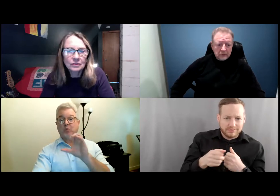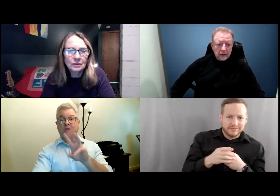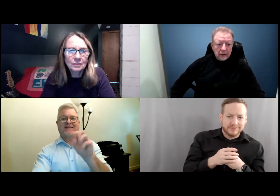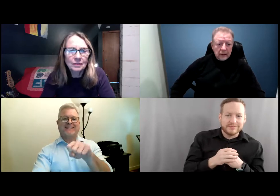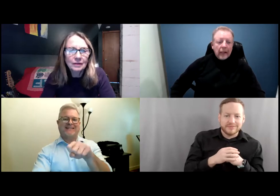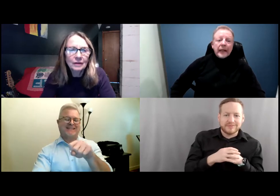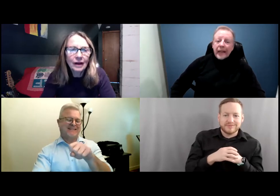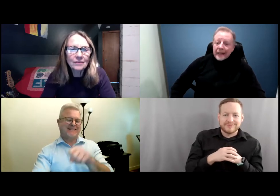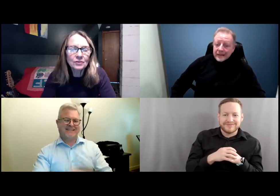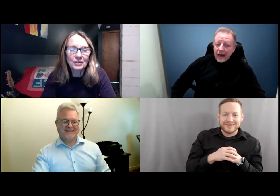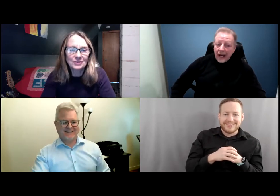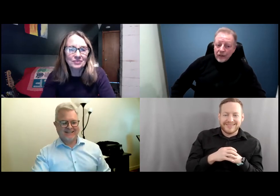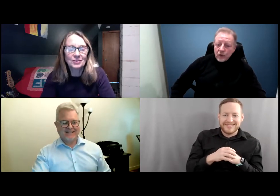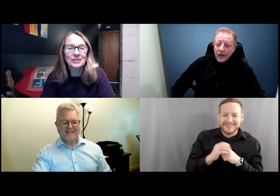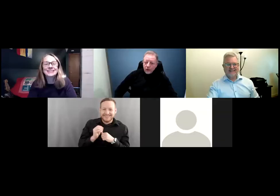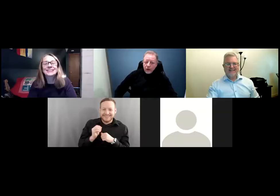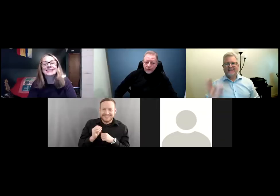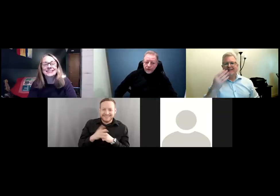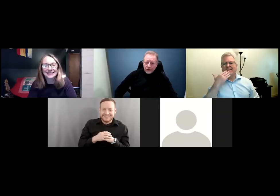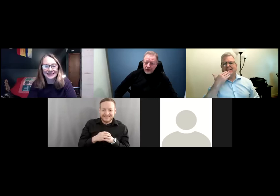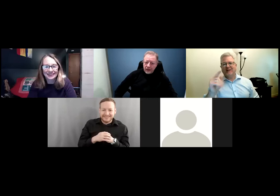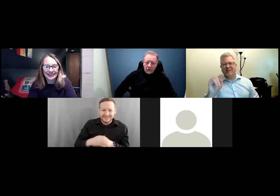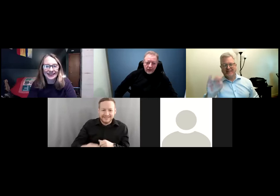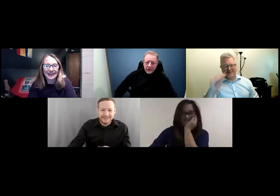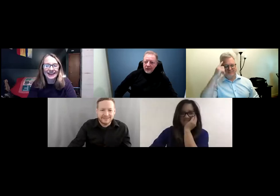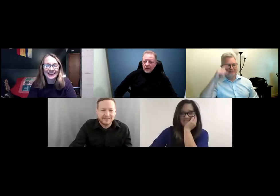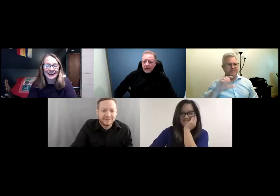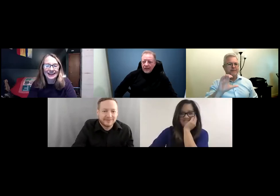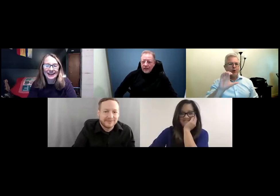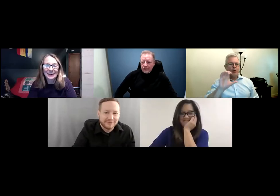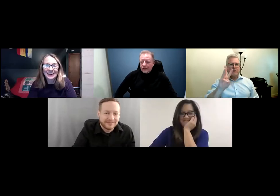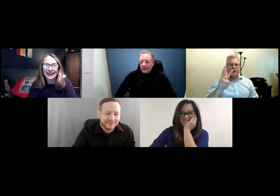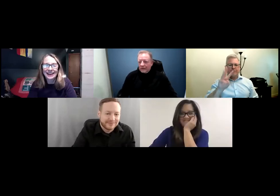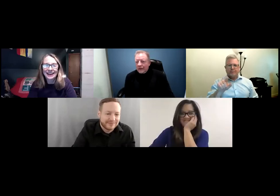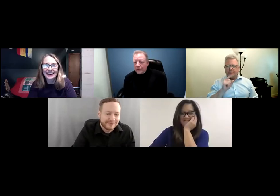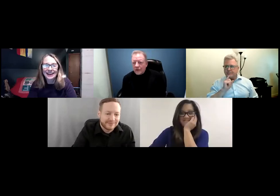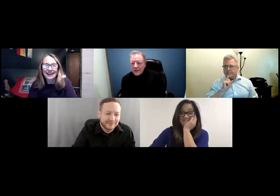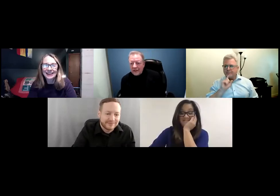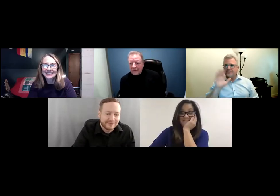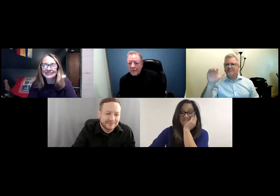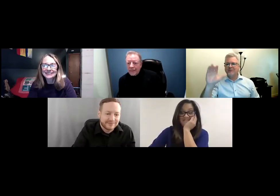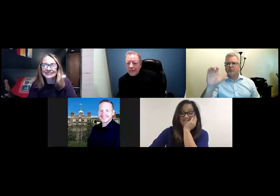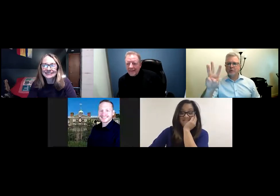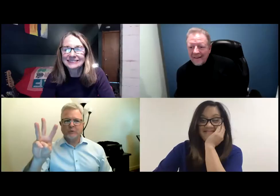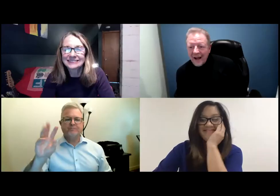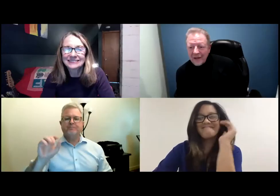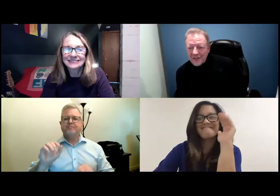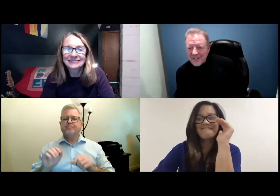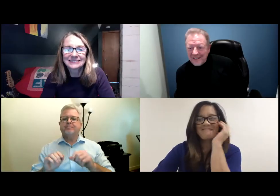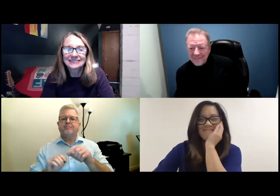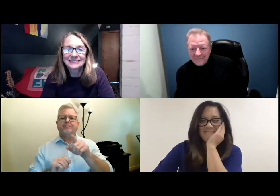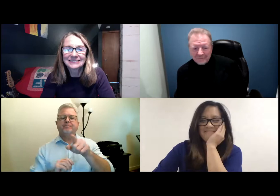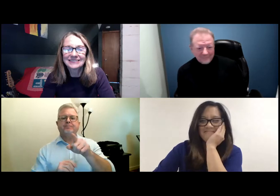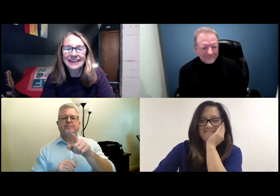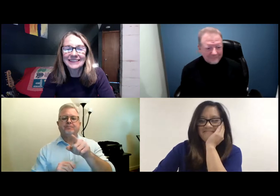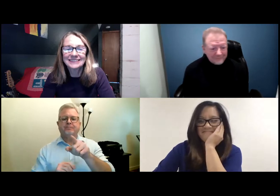your name. Yes, I do have a question for Christine West. Thank you. Christine. Hi,